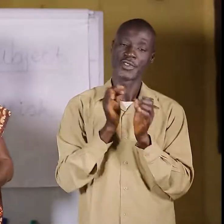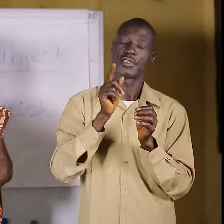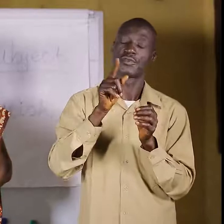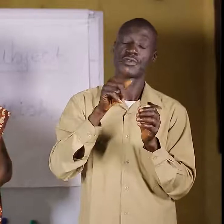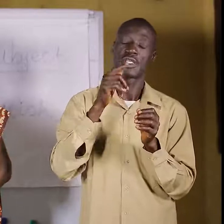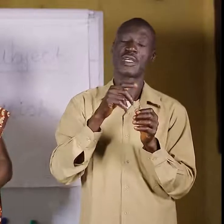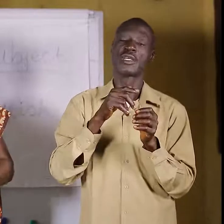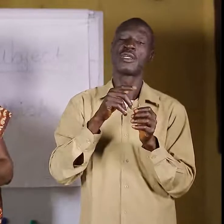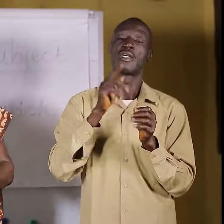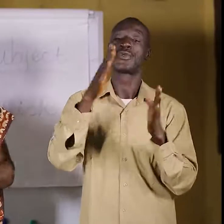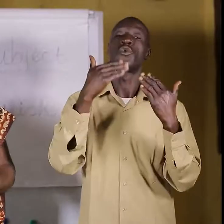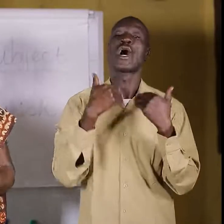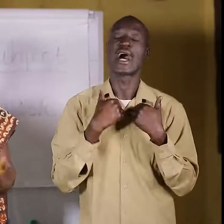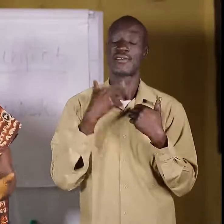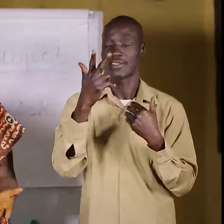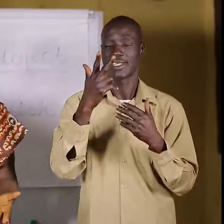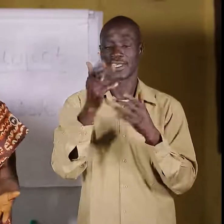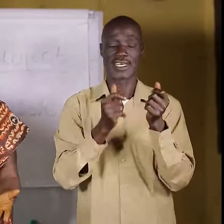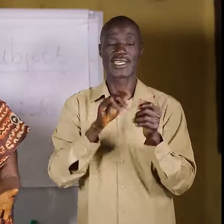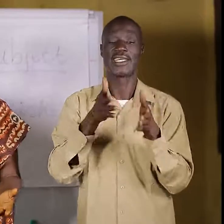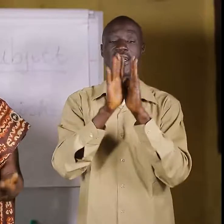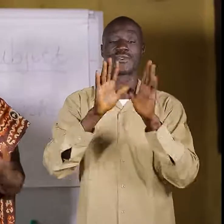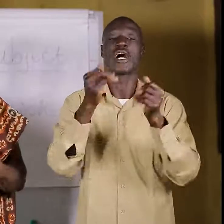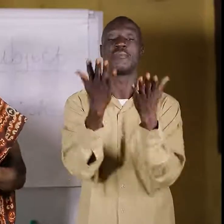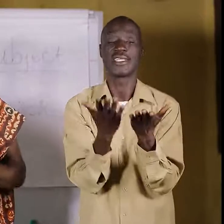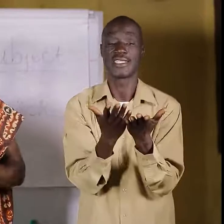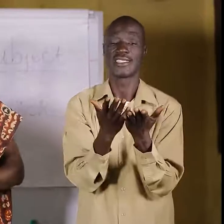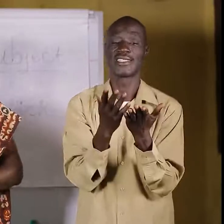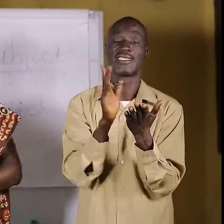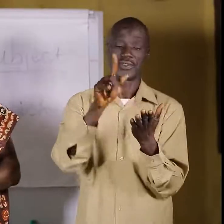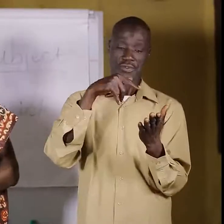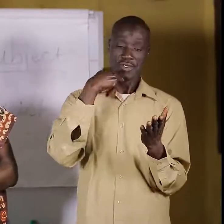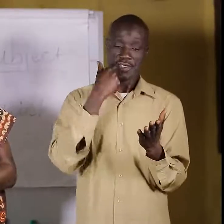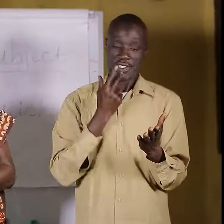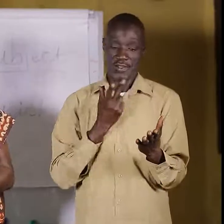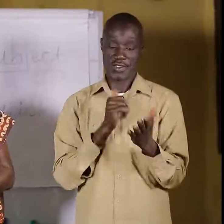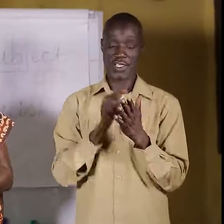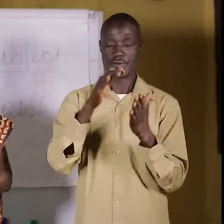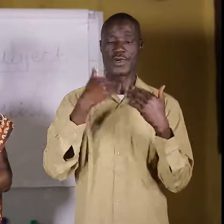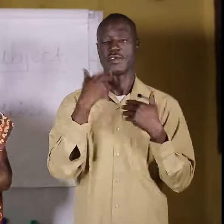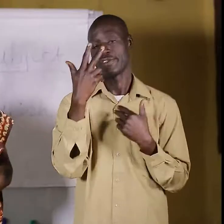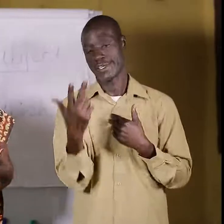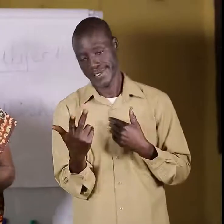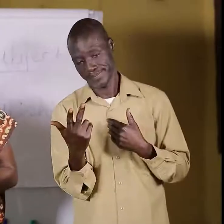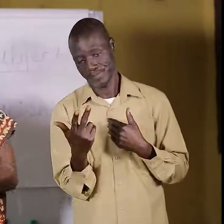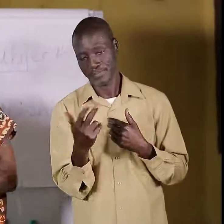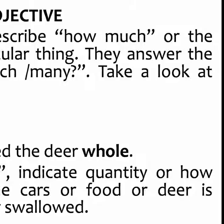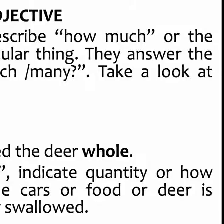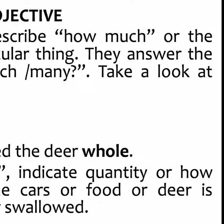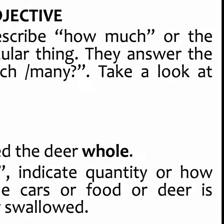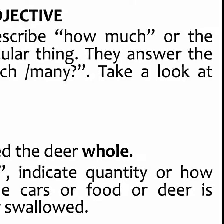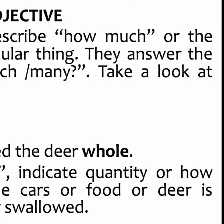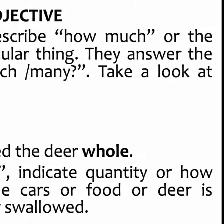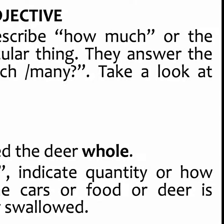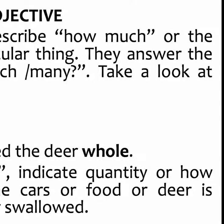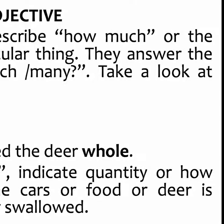question we ask you is, how many cars do you have? Then we get the answer, I have 3 cars. So